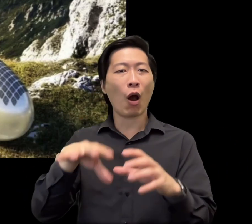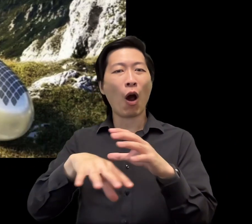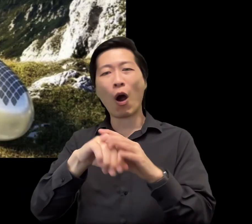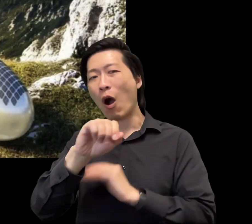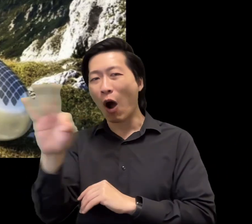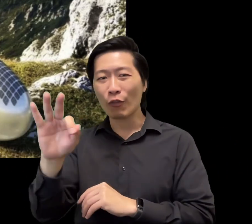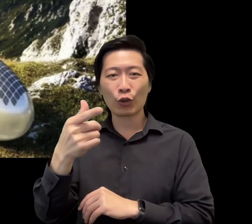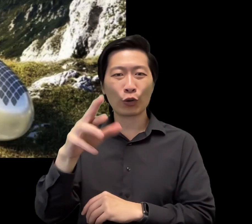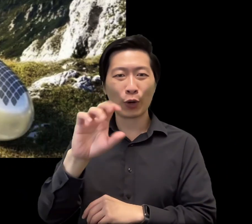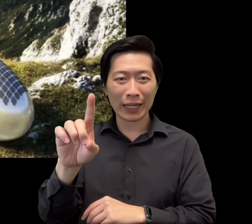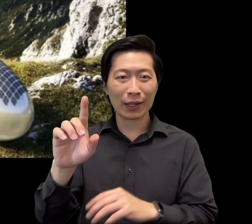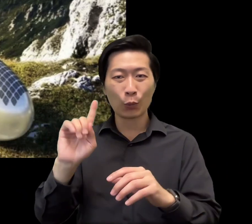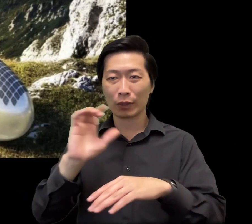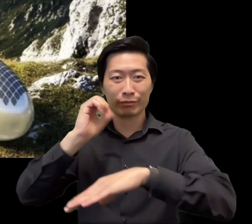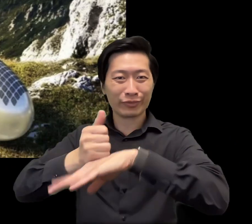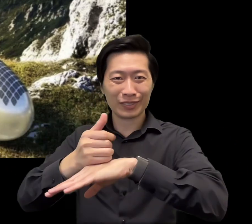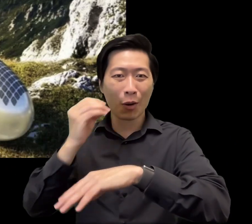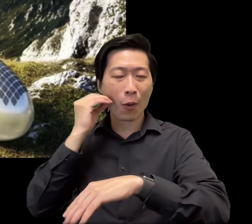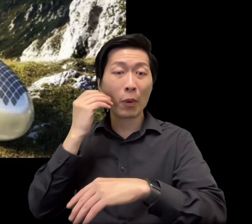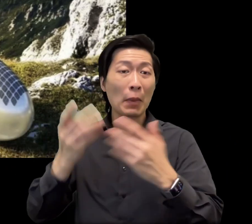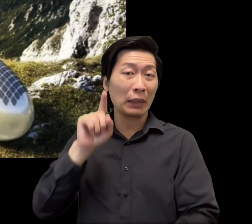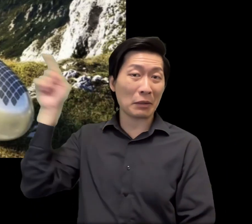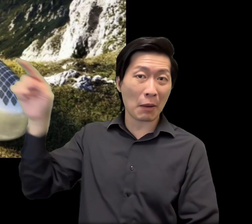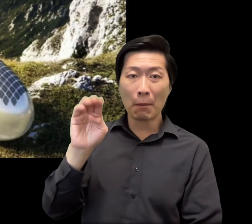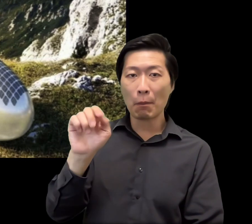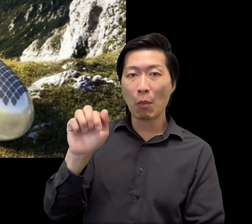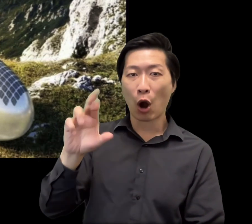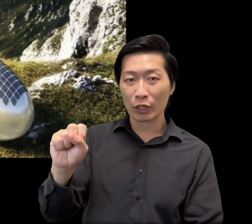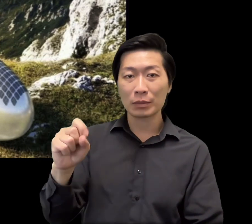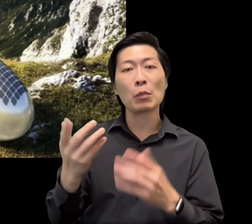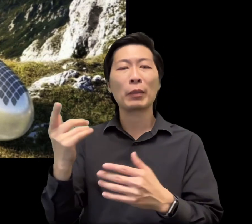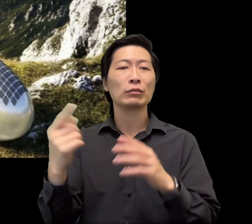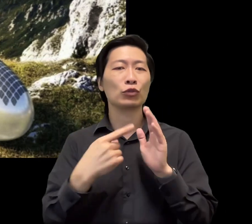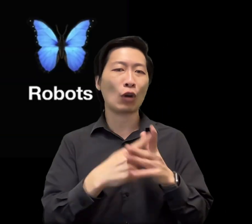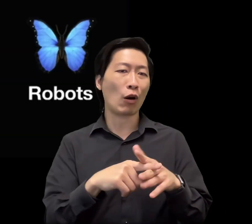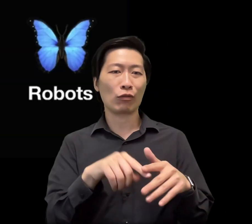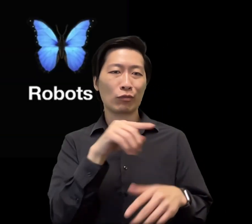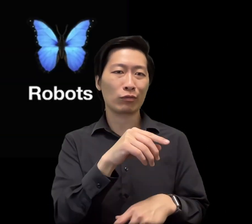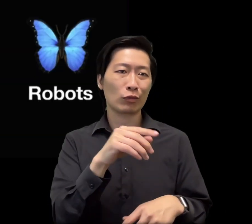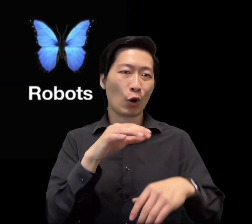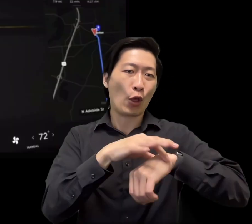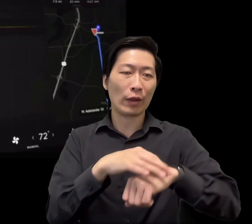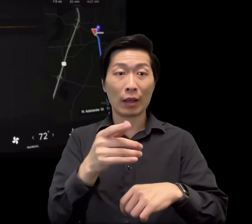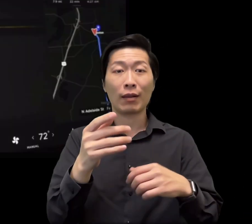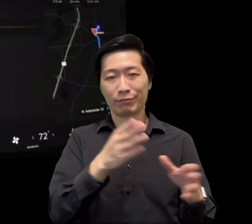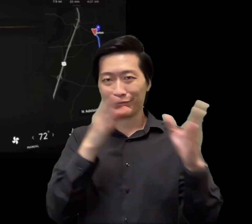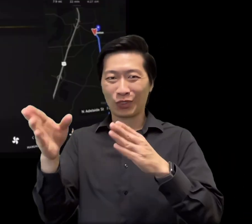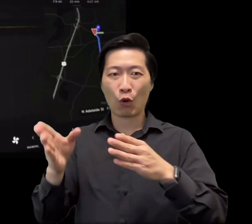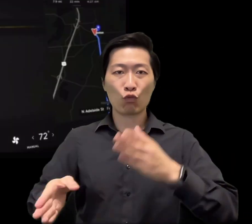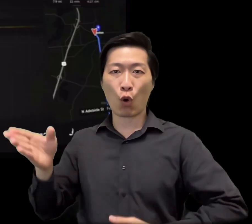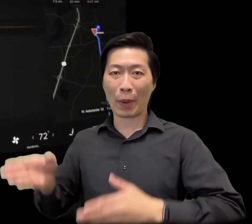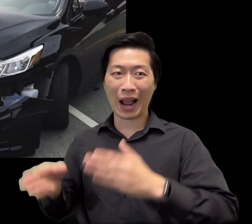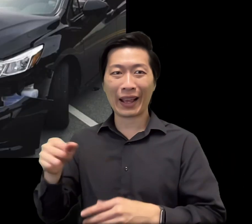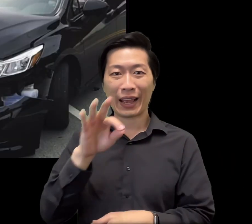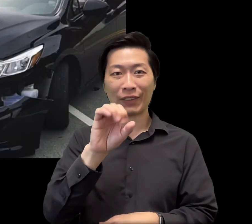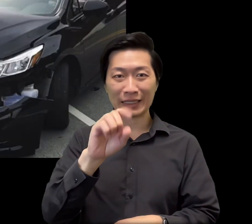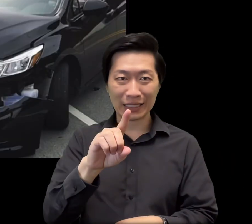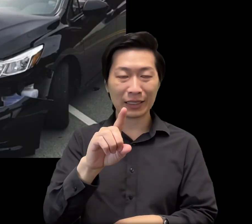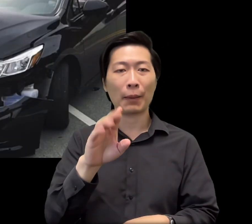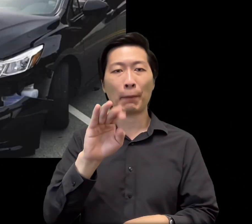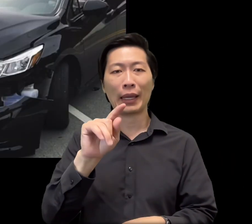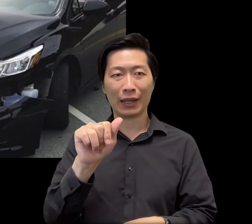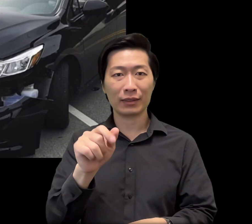sustainable housing unit. And I think it starts on Mars with Tesla bots, or maybe they demo it on Earth, but that's another thing they're going to come out with. Okay, the robots, FSD